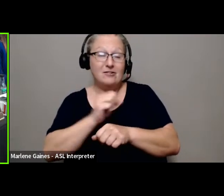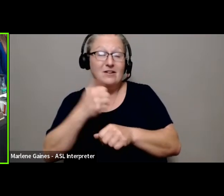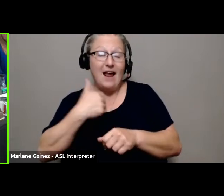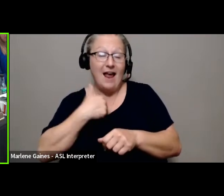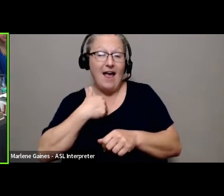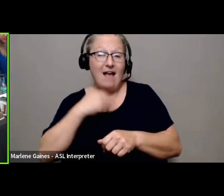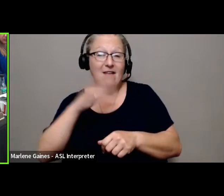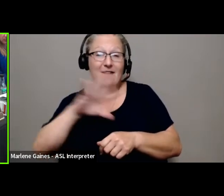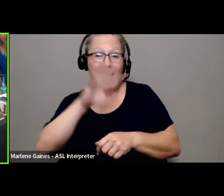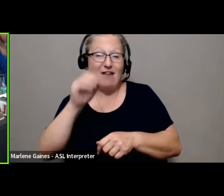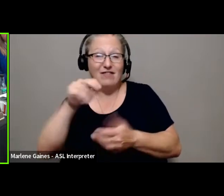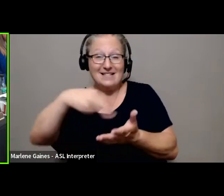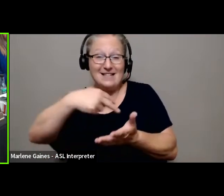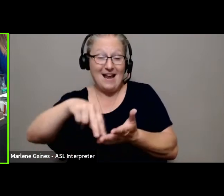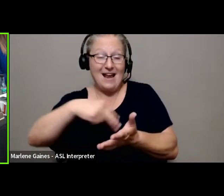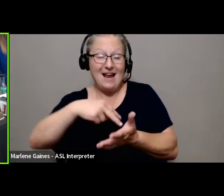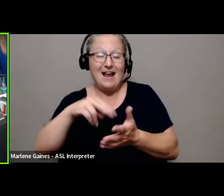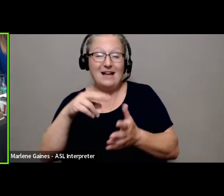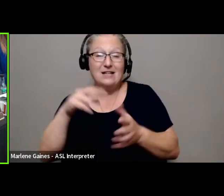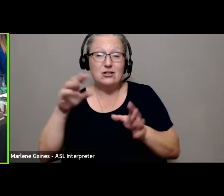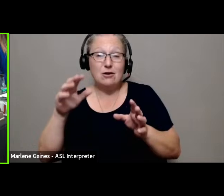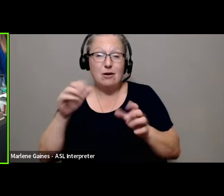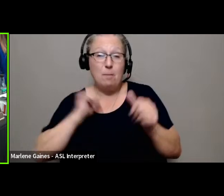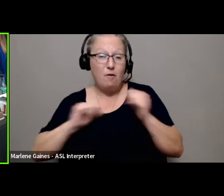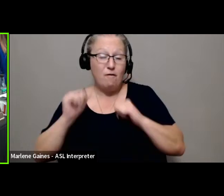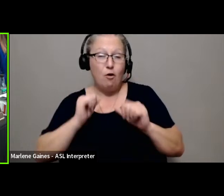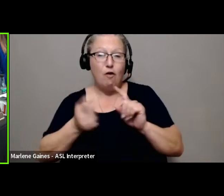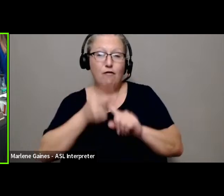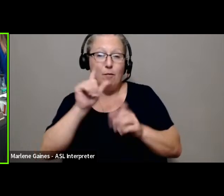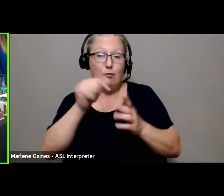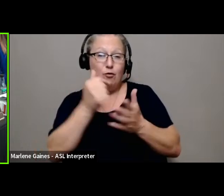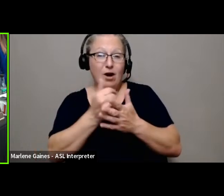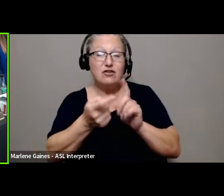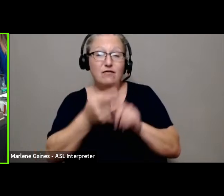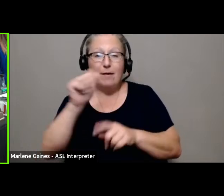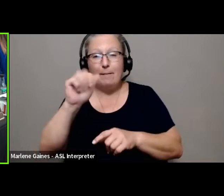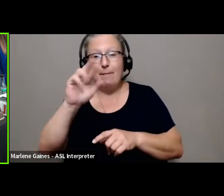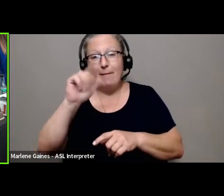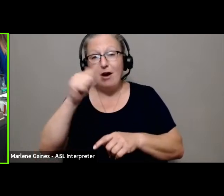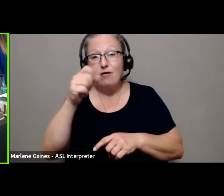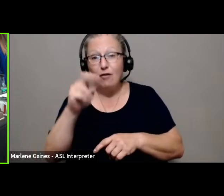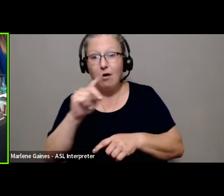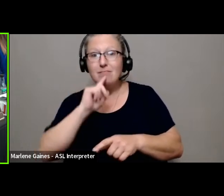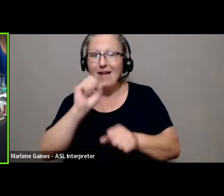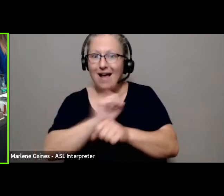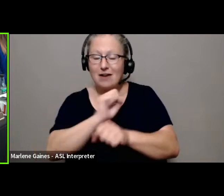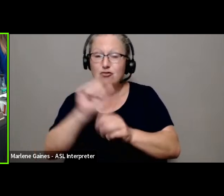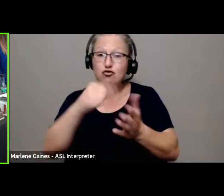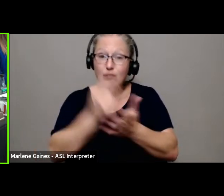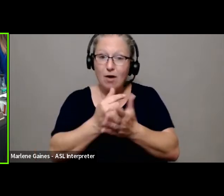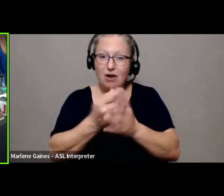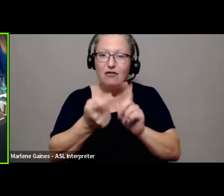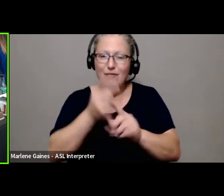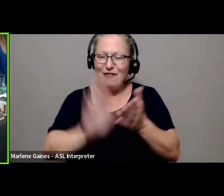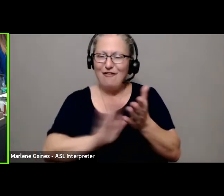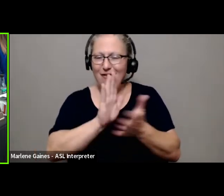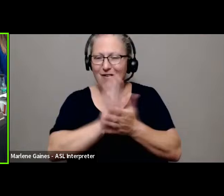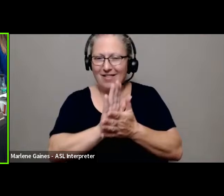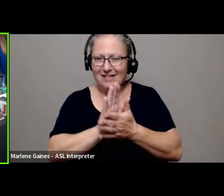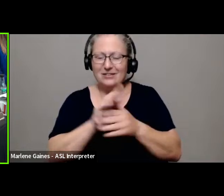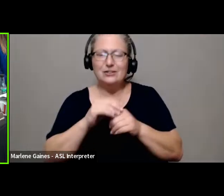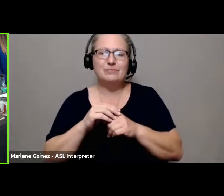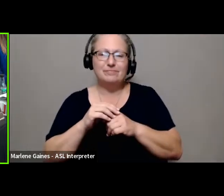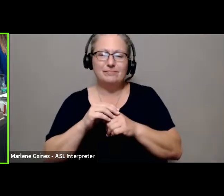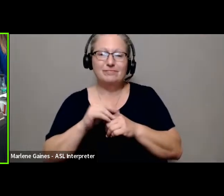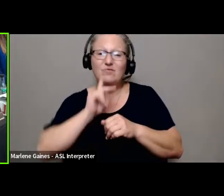an African dance performed by a graduate from Aragon who had actually graduated from college. And